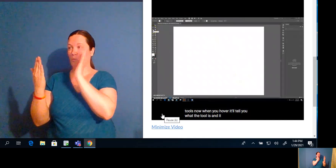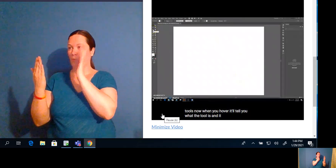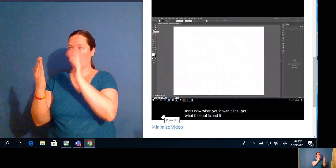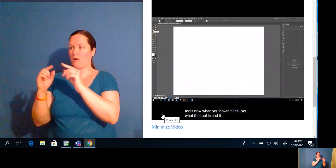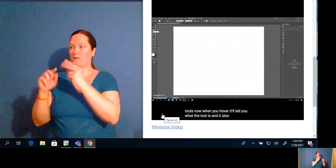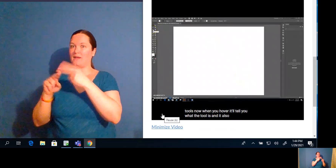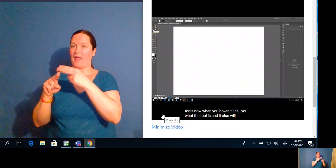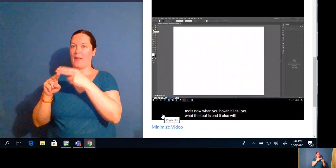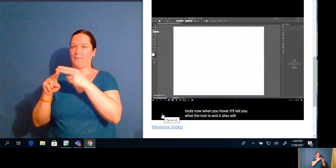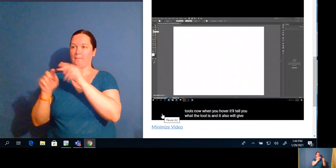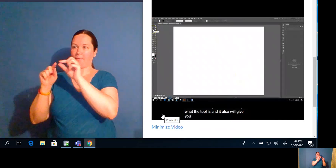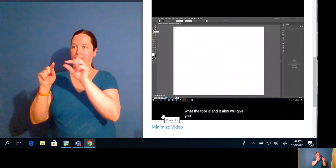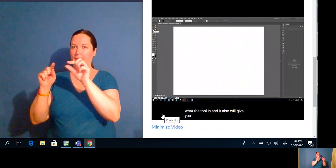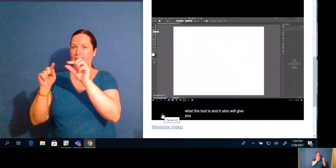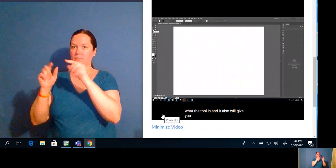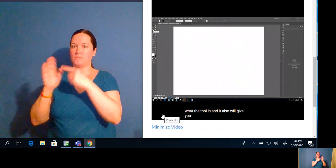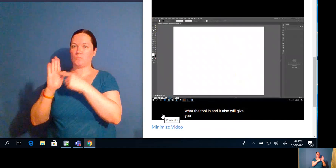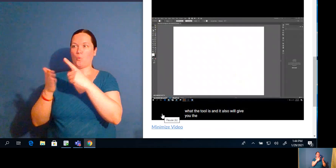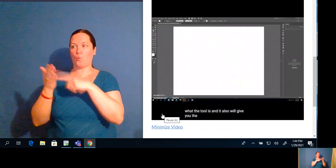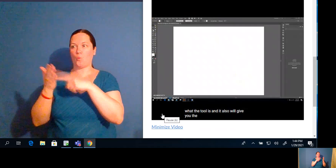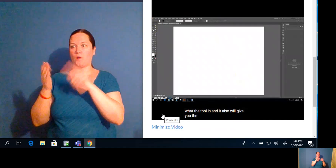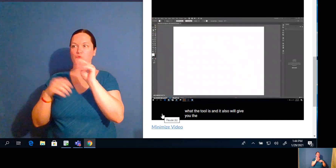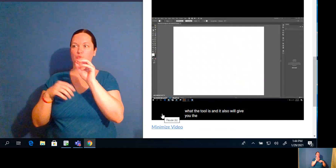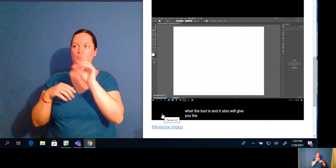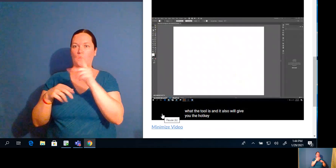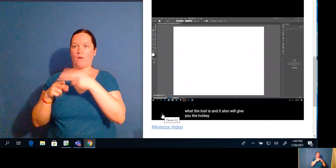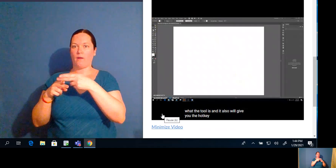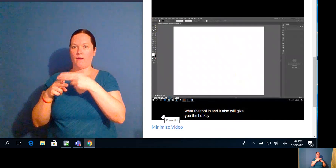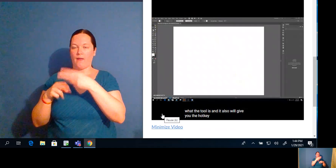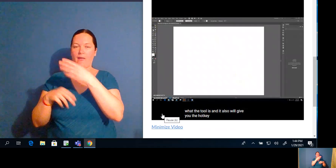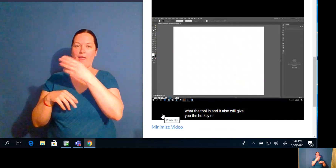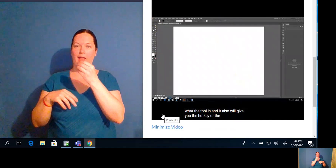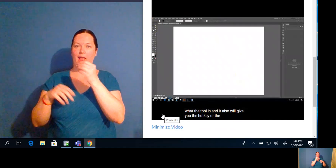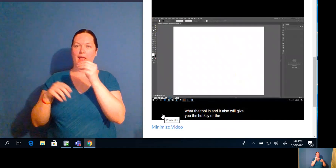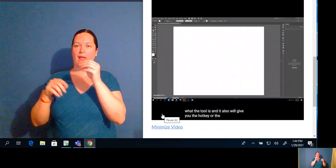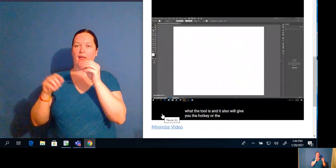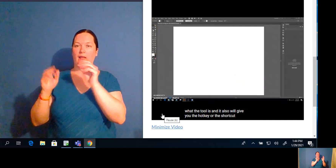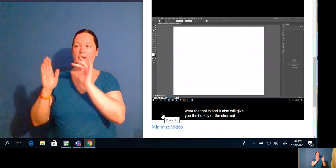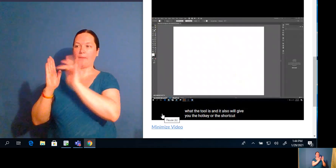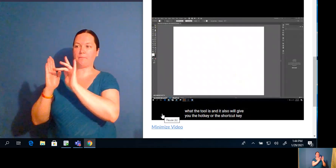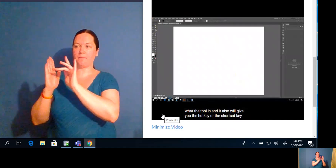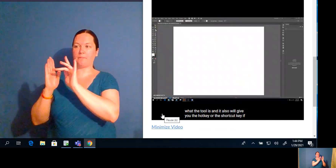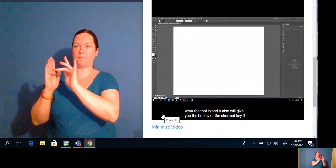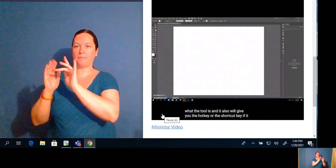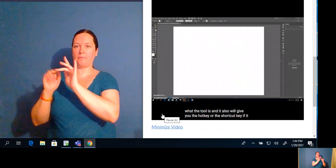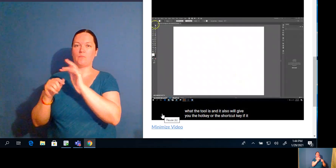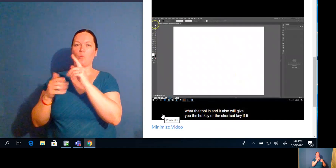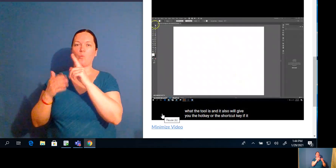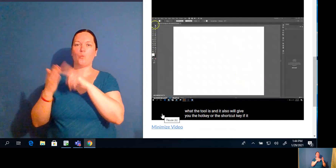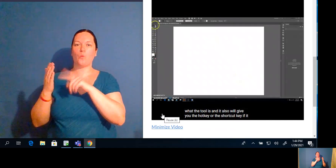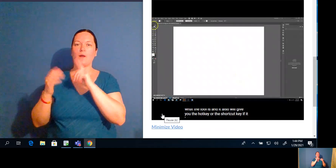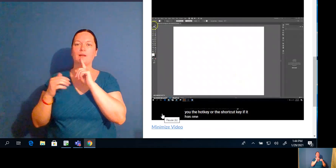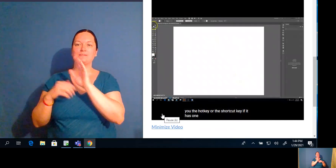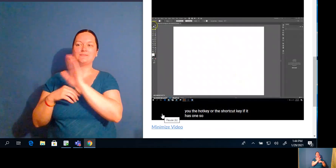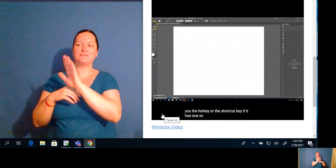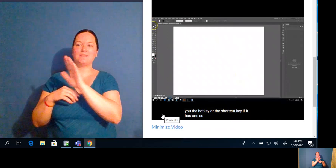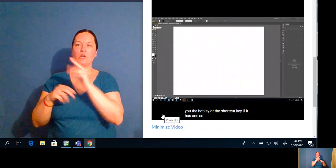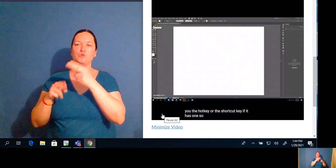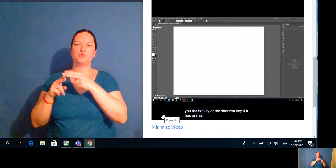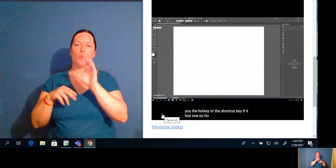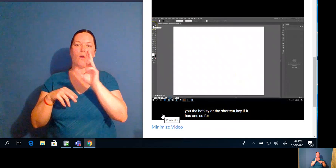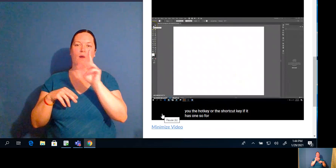is, and it also will give you the hotkey or the shortcut key if it